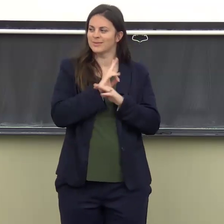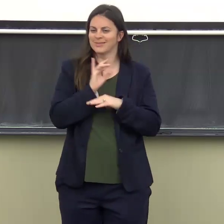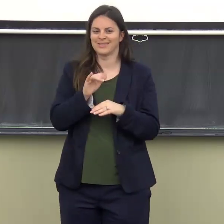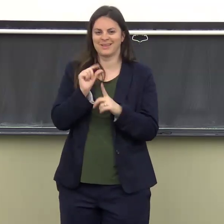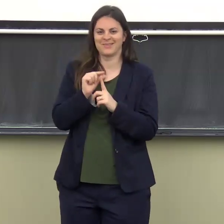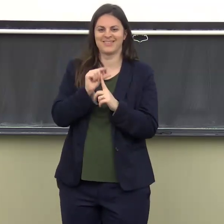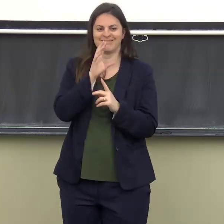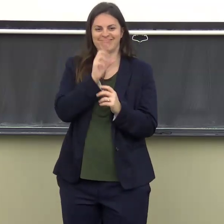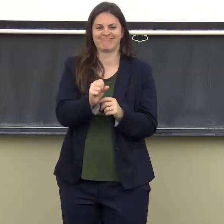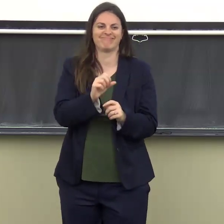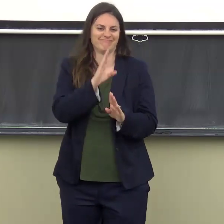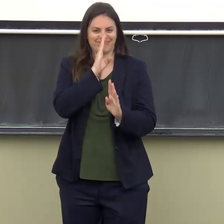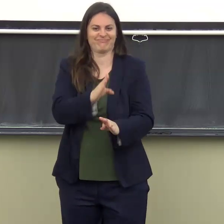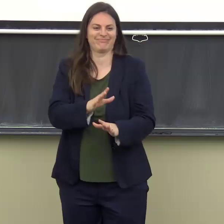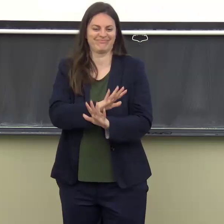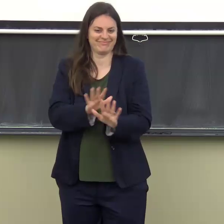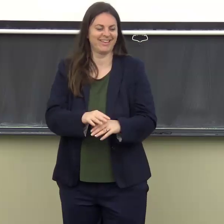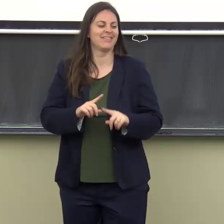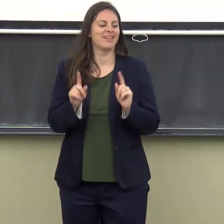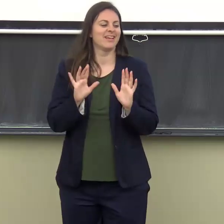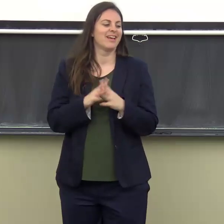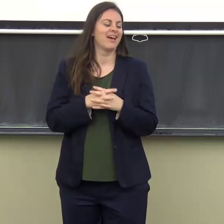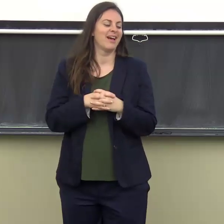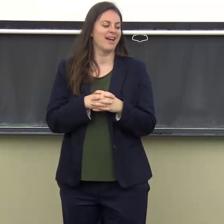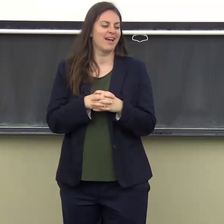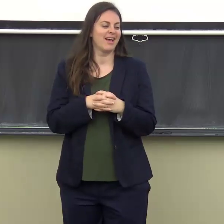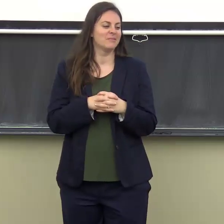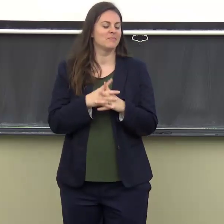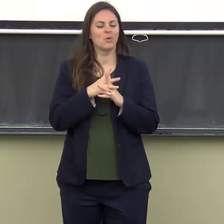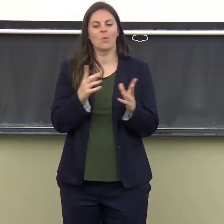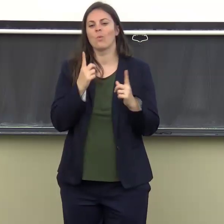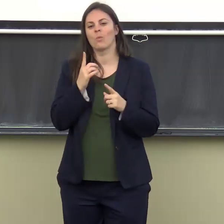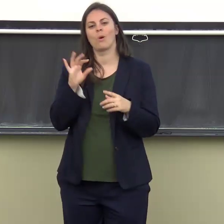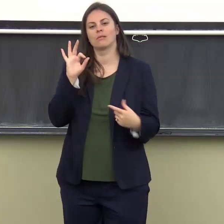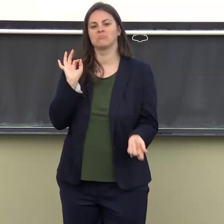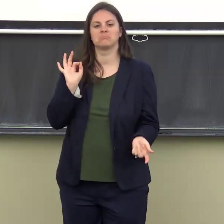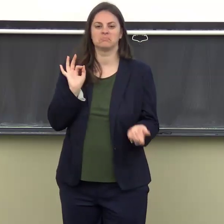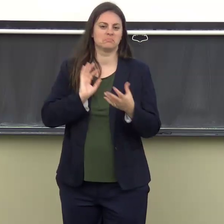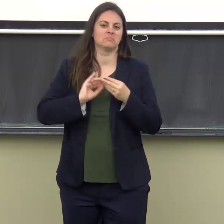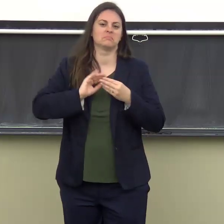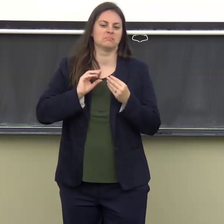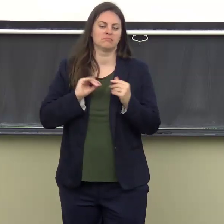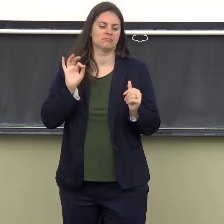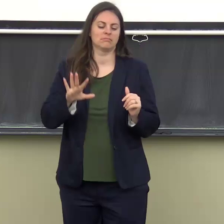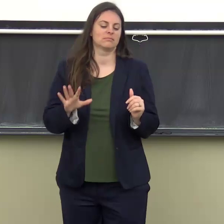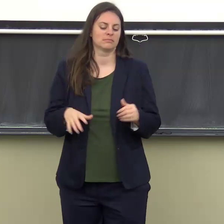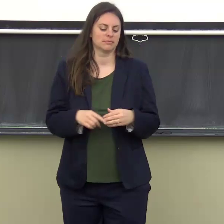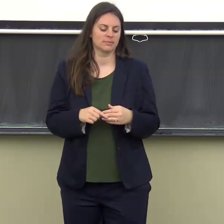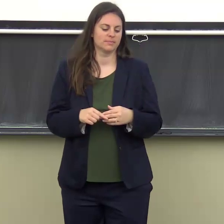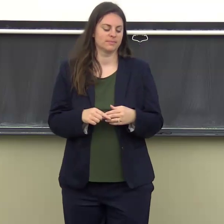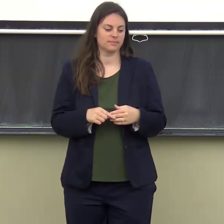but I just want to tell one quick anecdote. We during